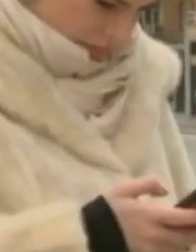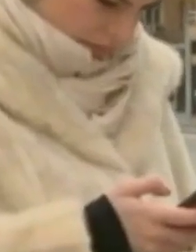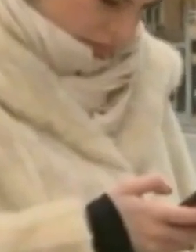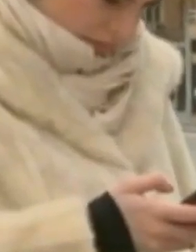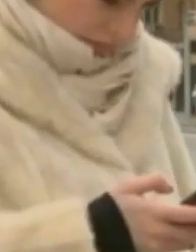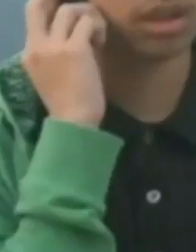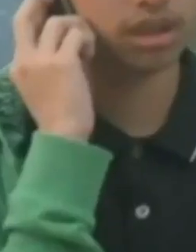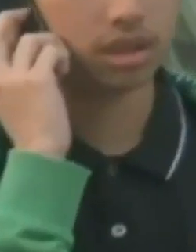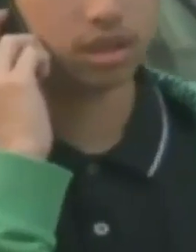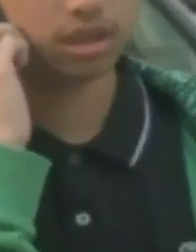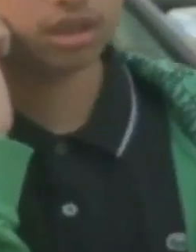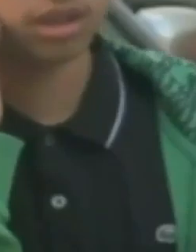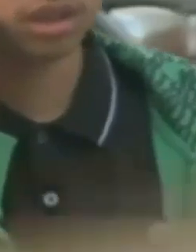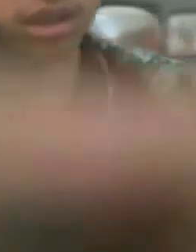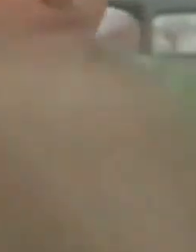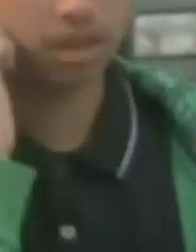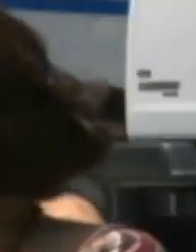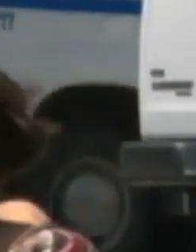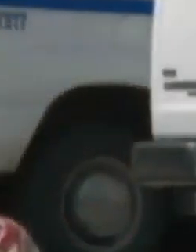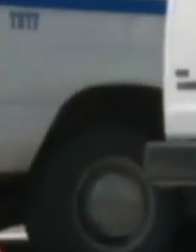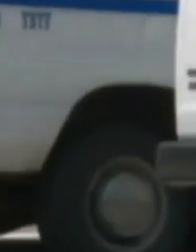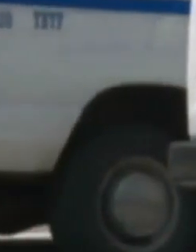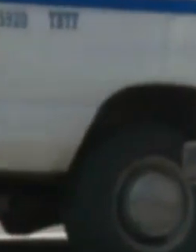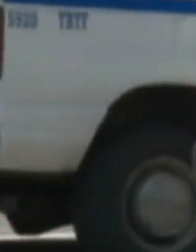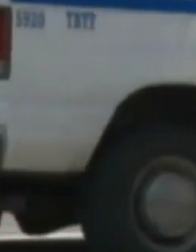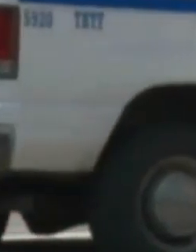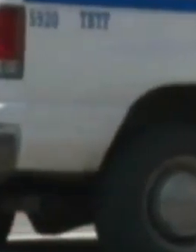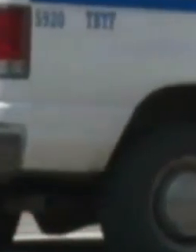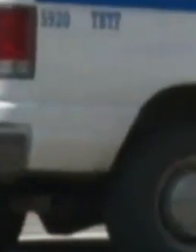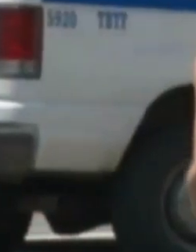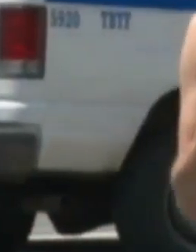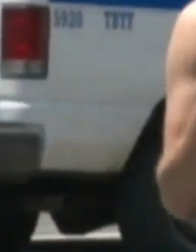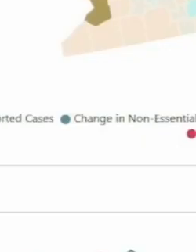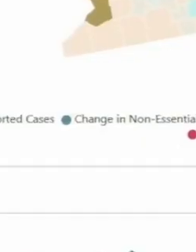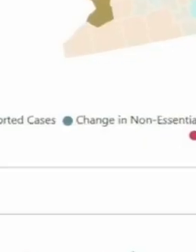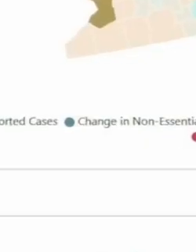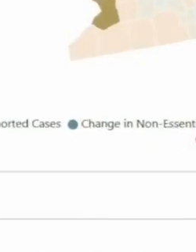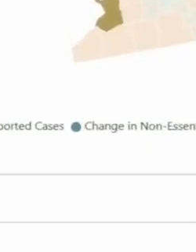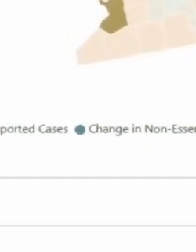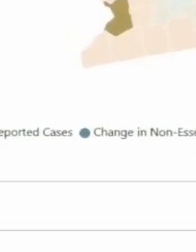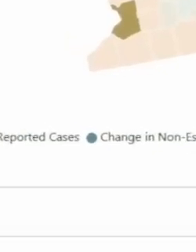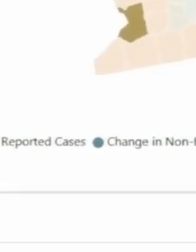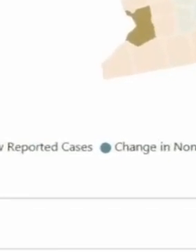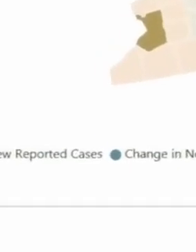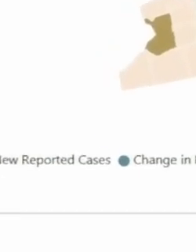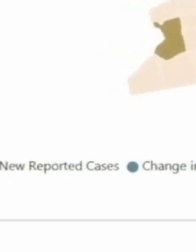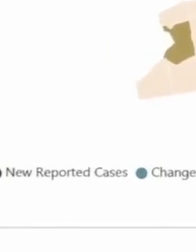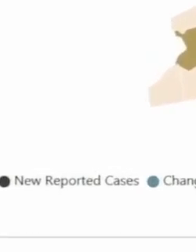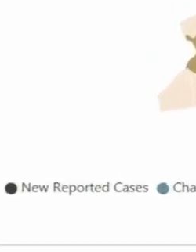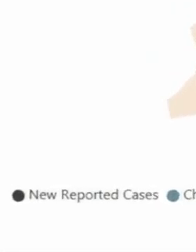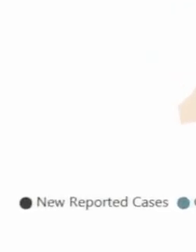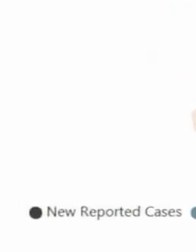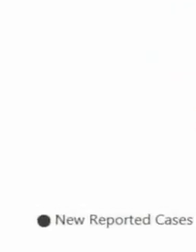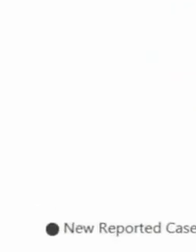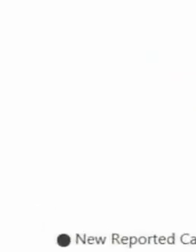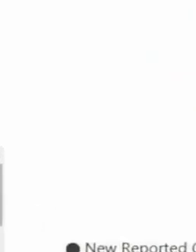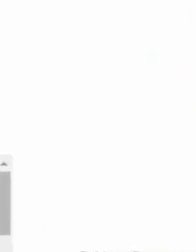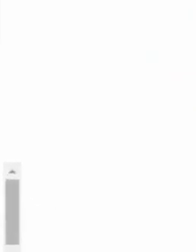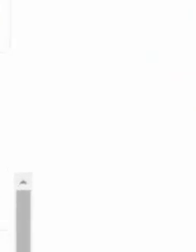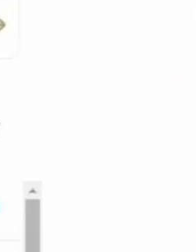Unicast takes that information and gives each county a new ranking every day. Tuesday, Erie County received a C,